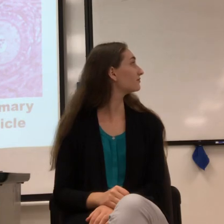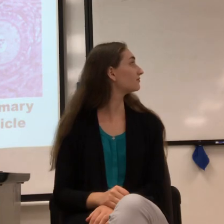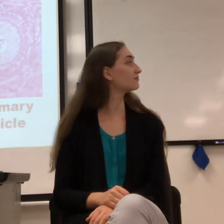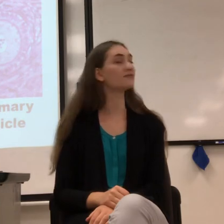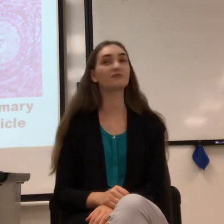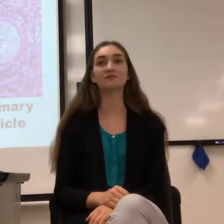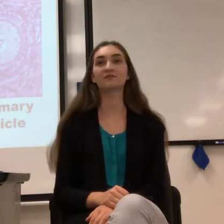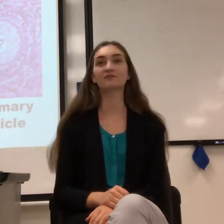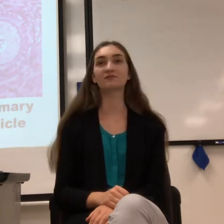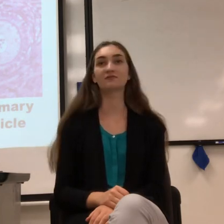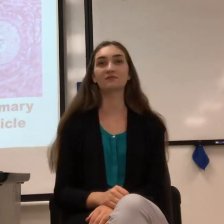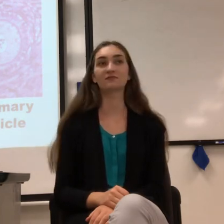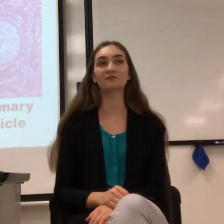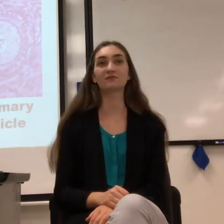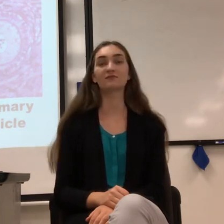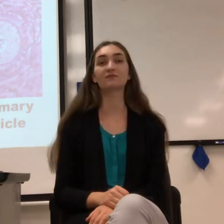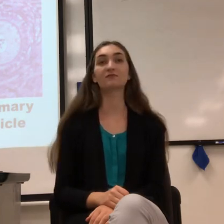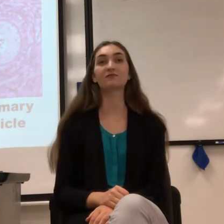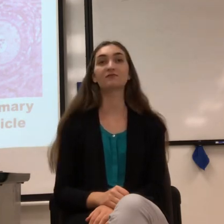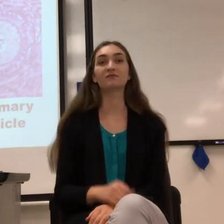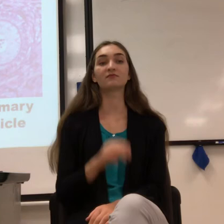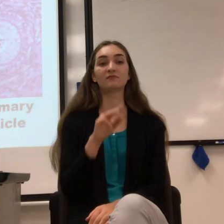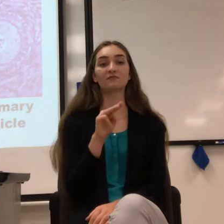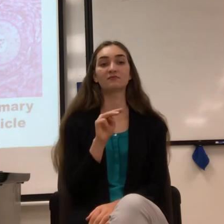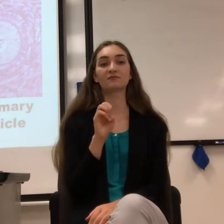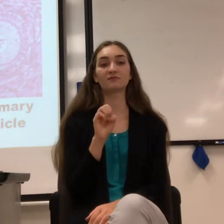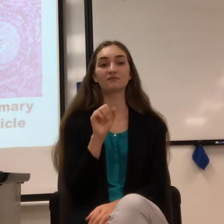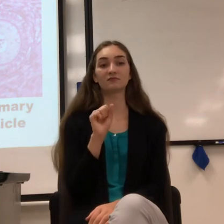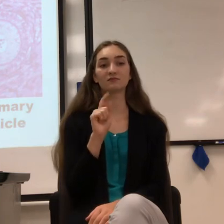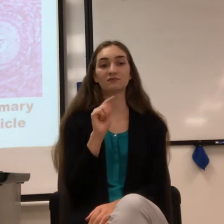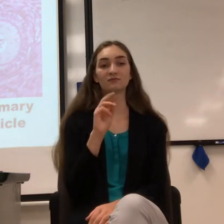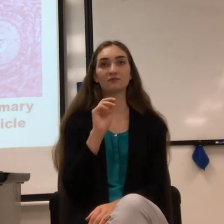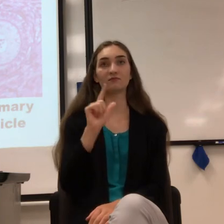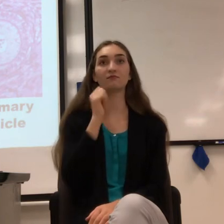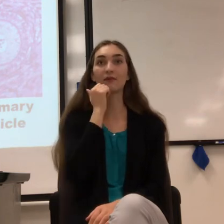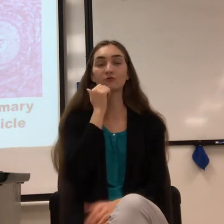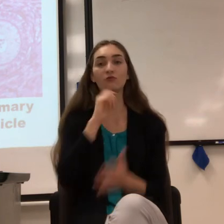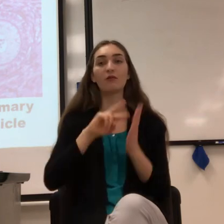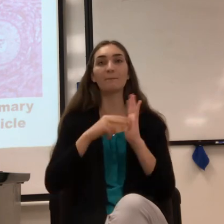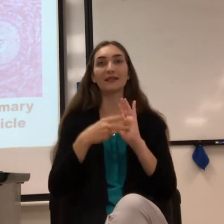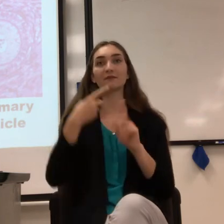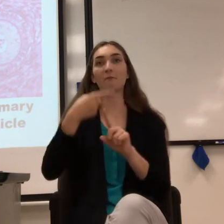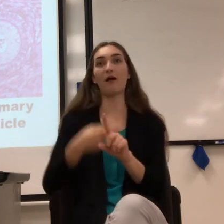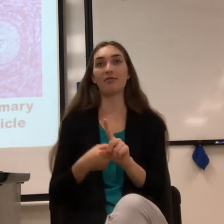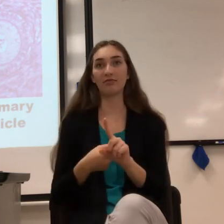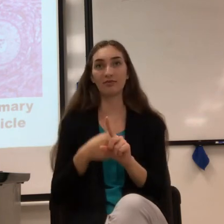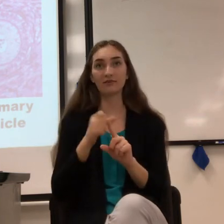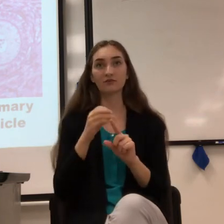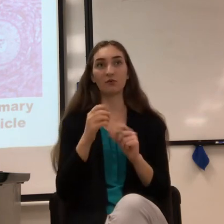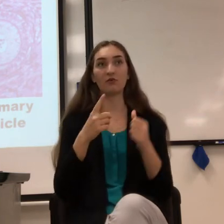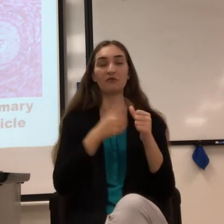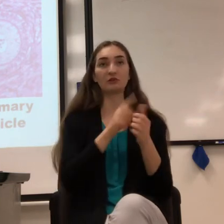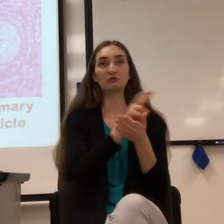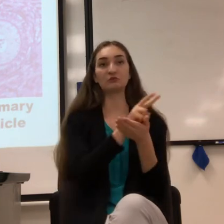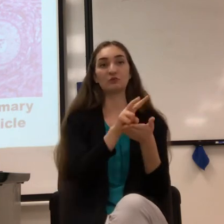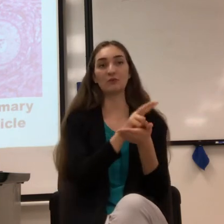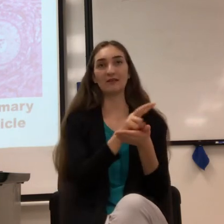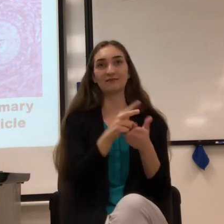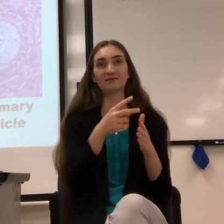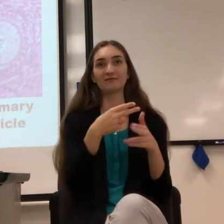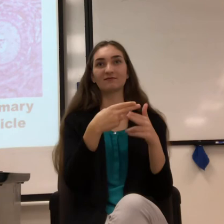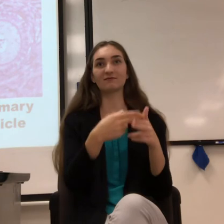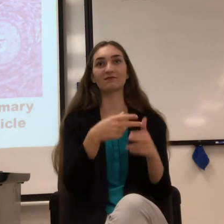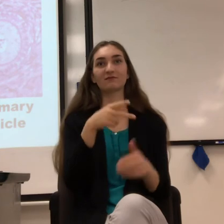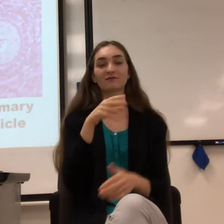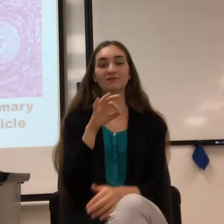Menstrual means month. So divide that month up into 4 weeks. The first couple of weeks, it's called the follicular phase,